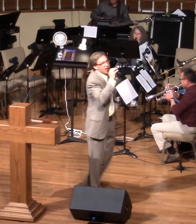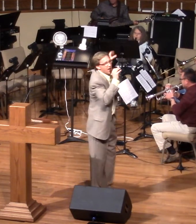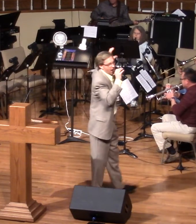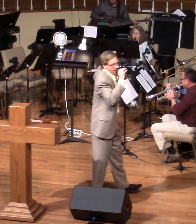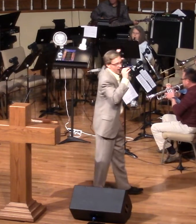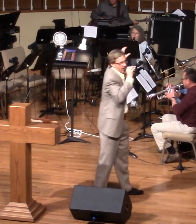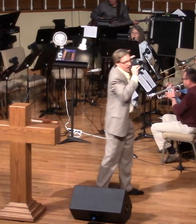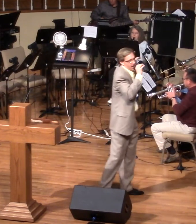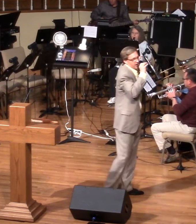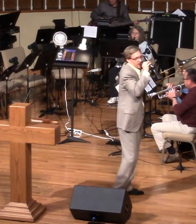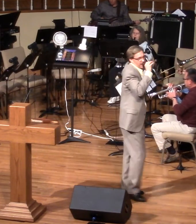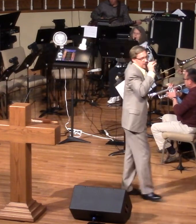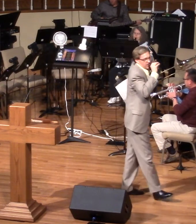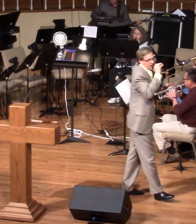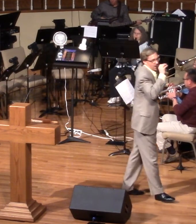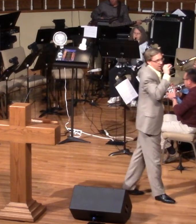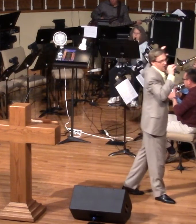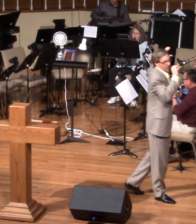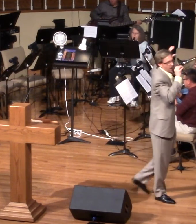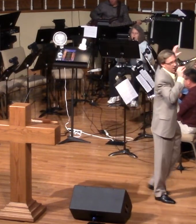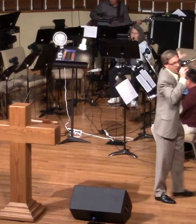reigns, unending